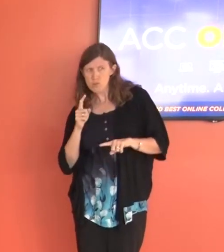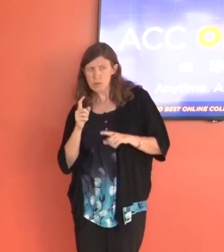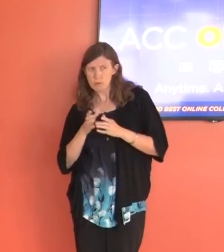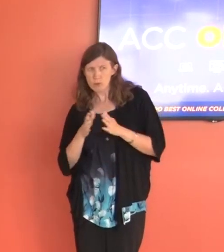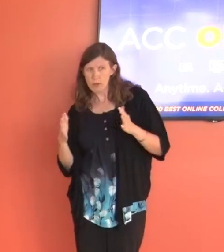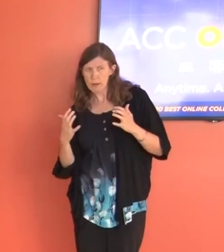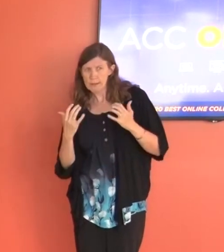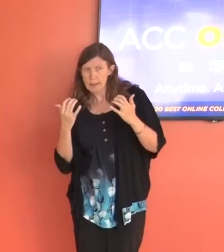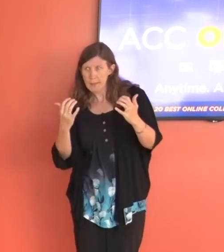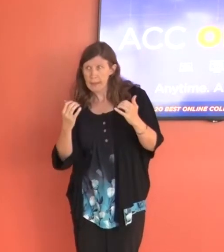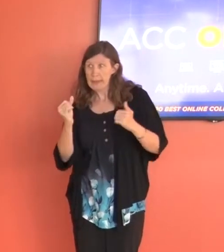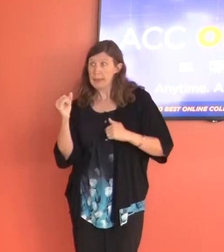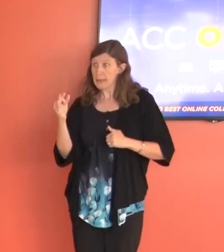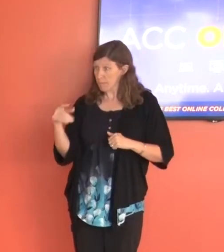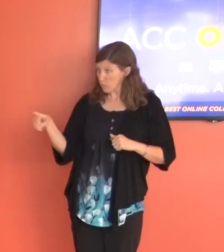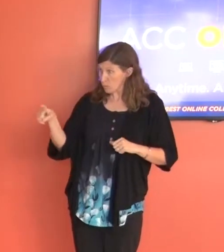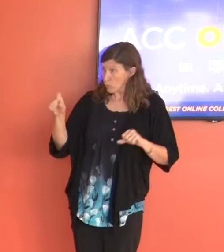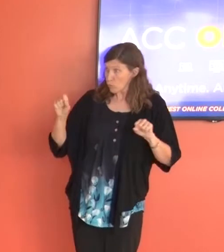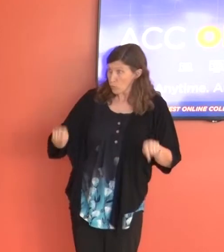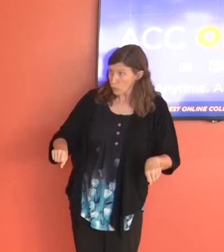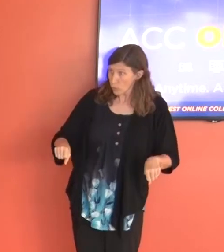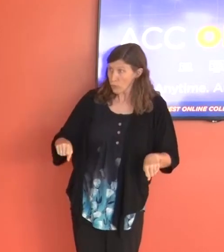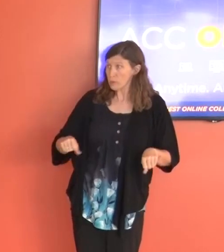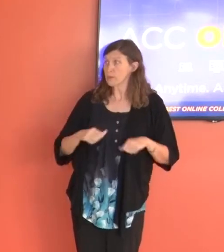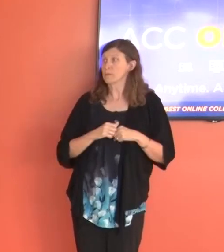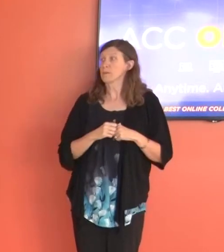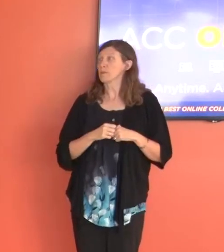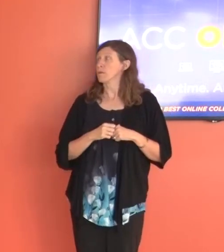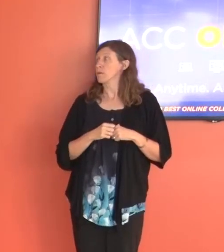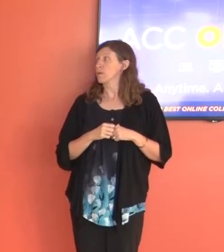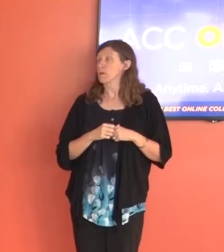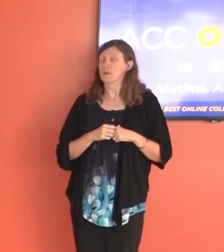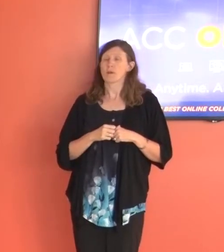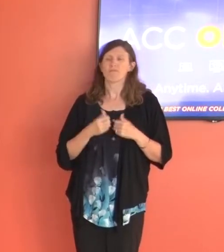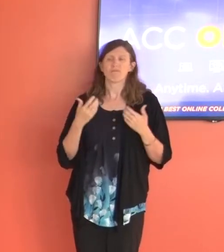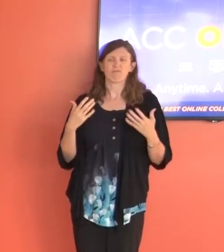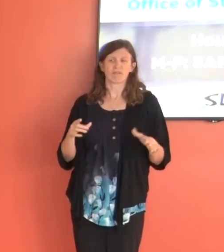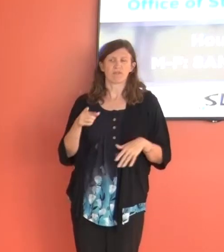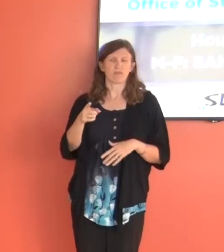Assembly. So if you were able to attend, you were able to hear Dr.